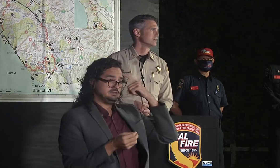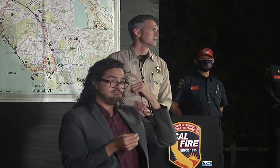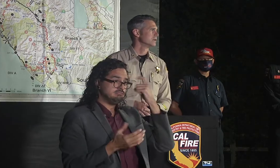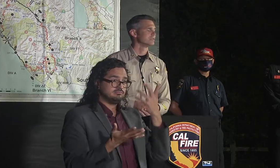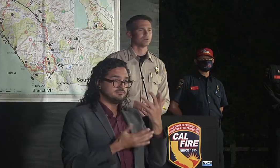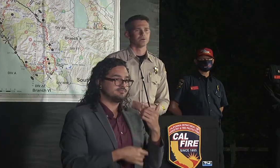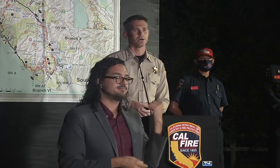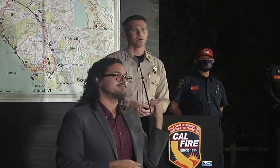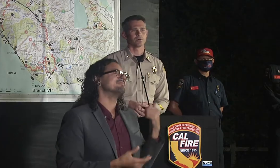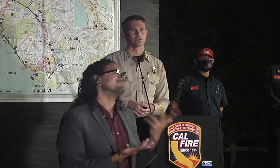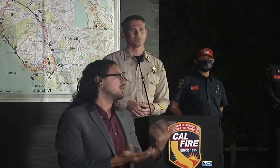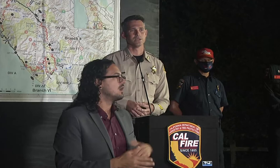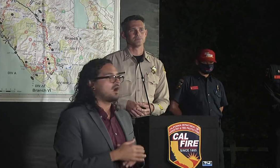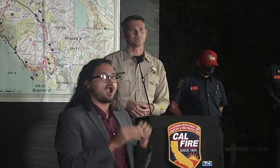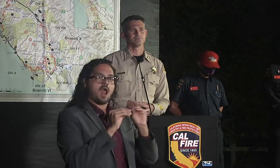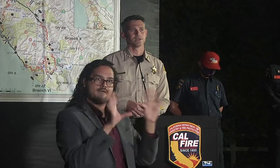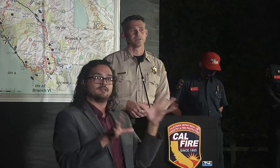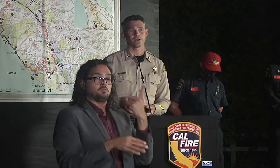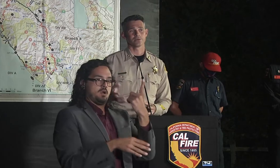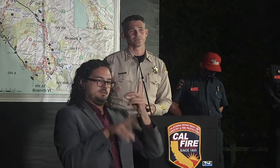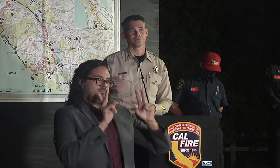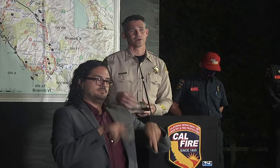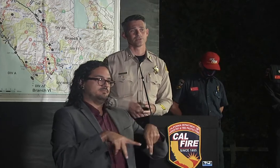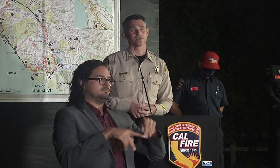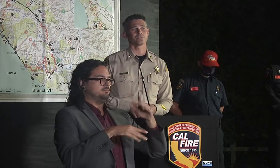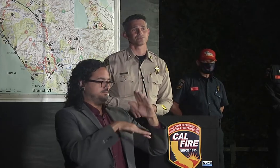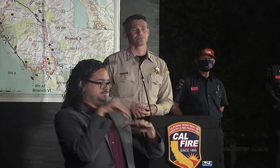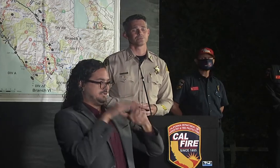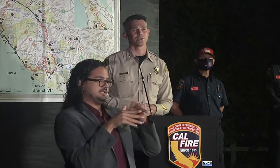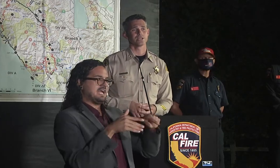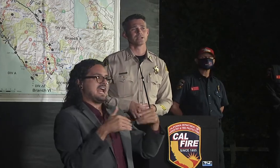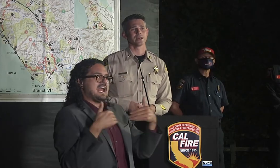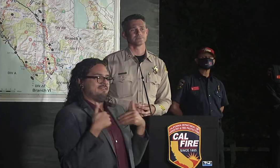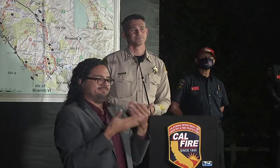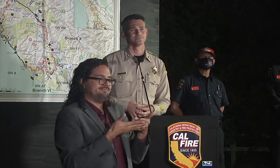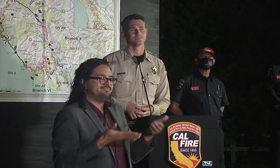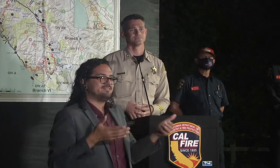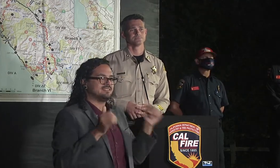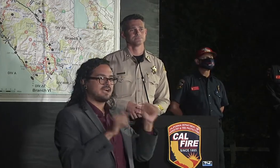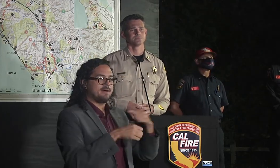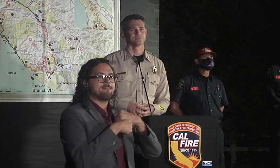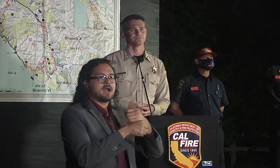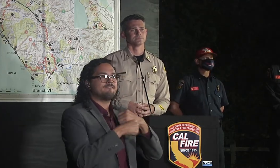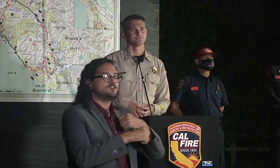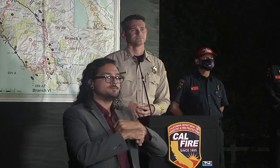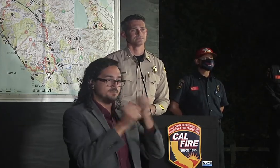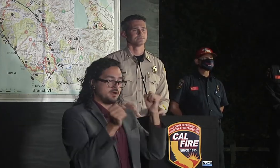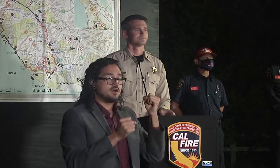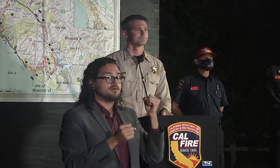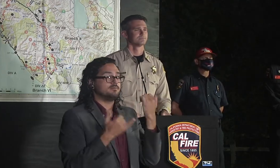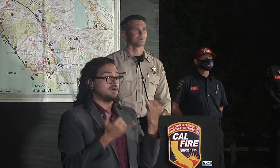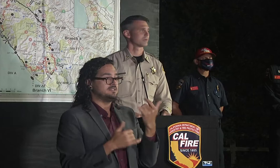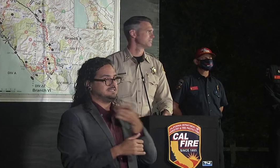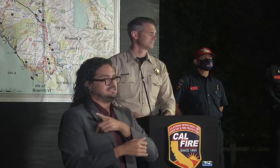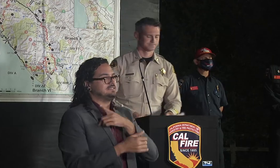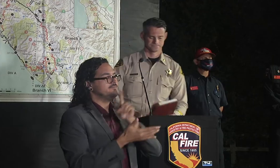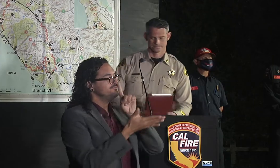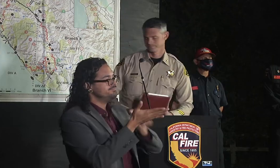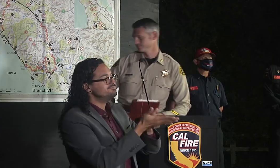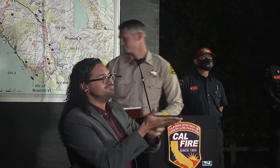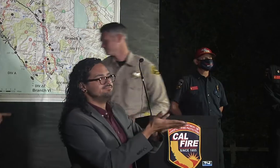it, and so we're going to be, and our detectives are looking into that. Thank you. You're